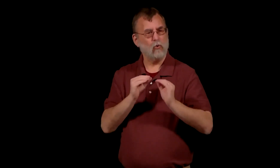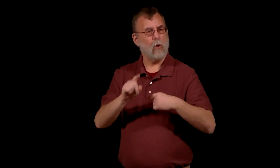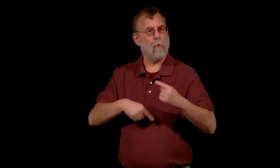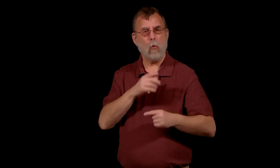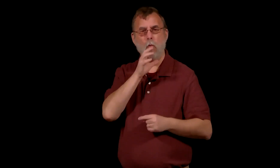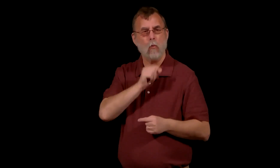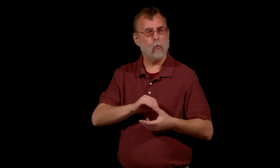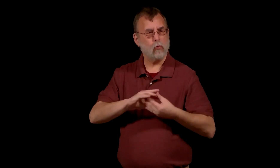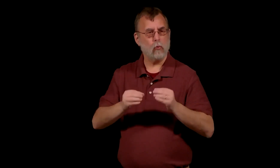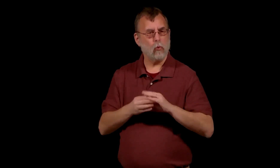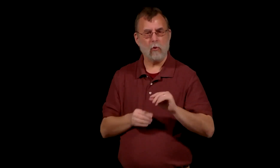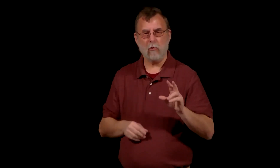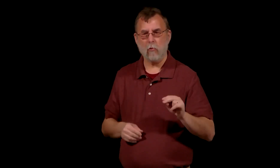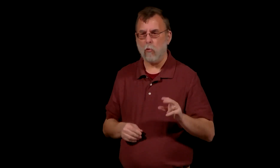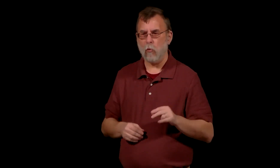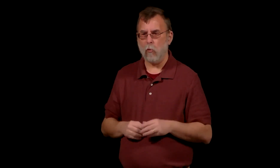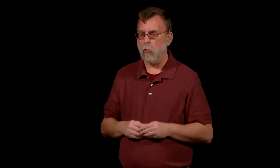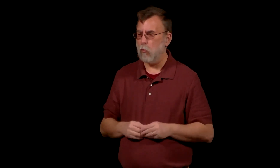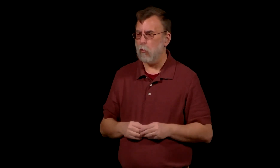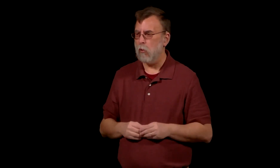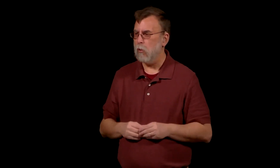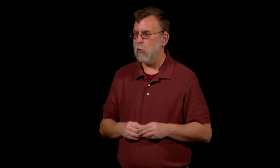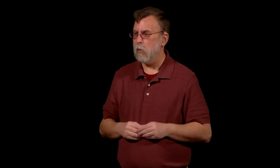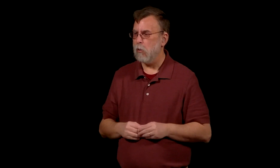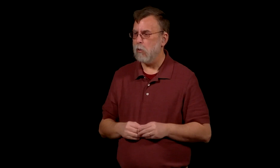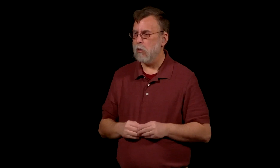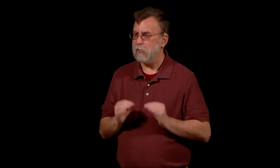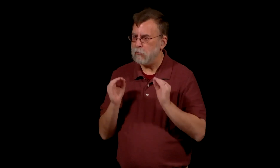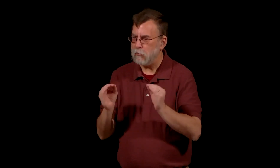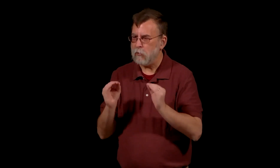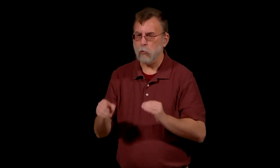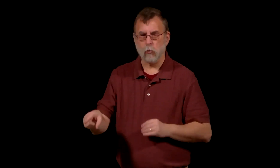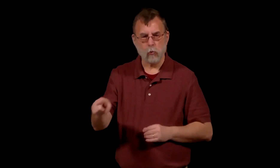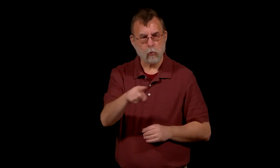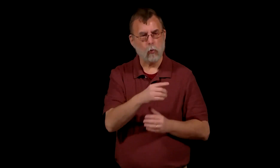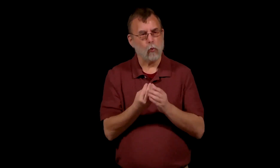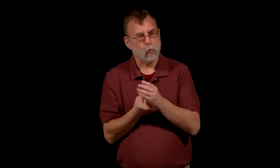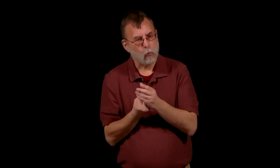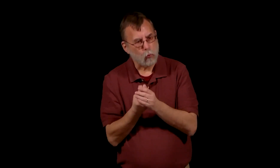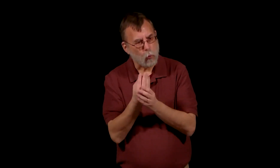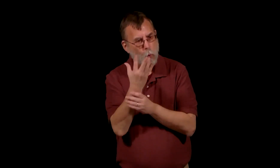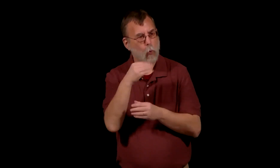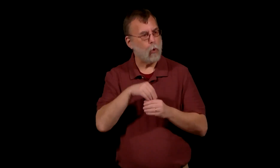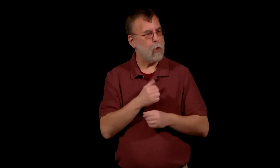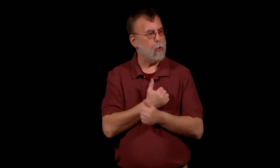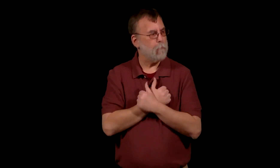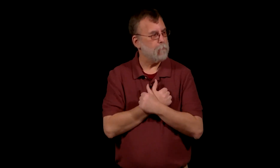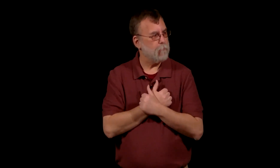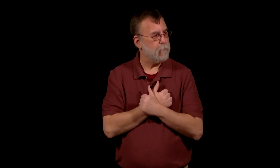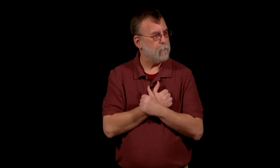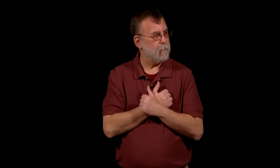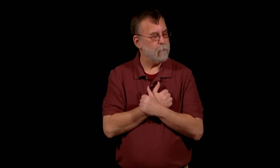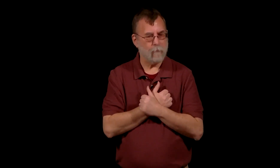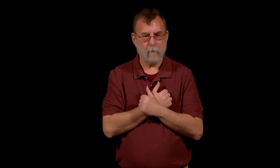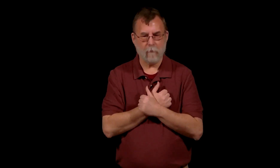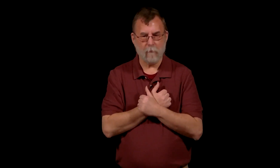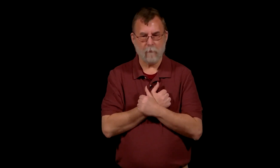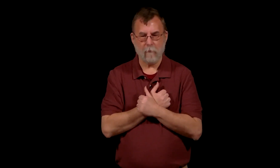us. It's not an old story that's dead. No, it continues and it teaches us, and we grow in love because of